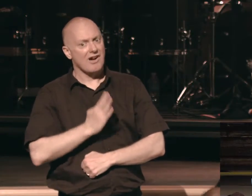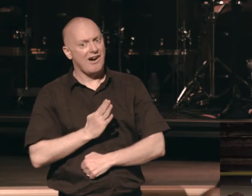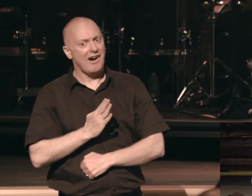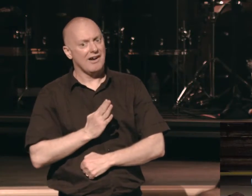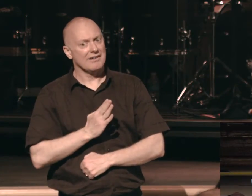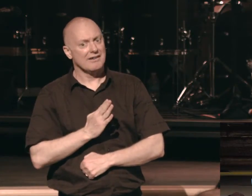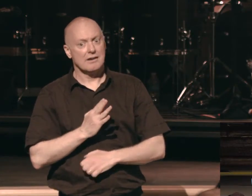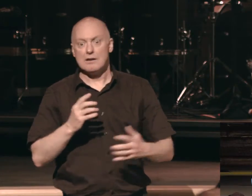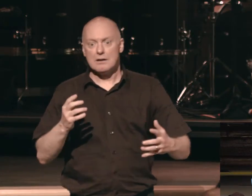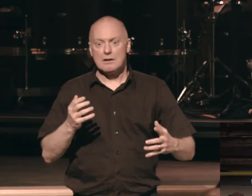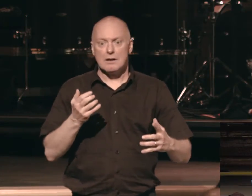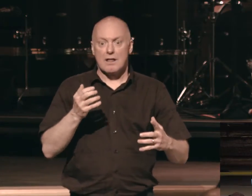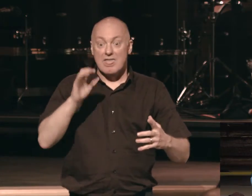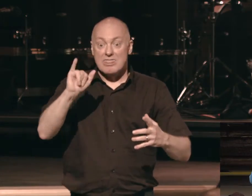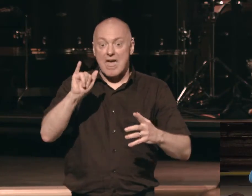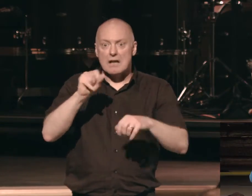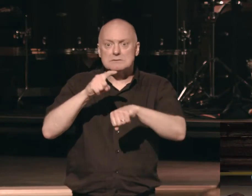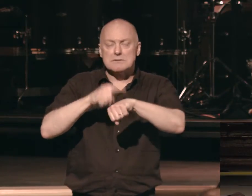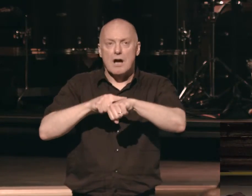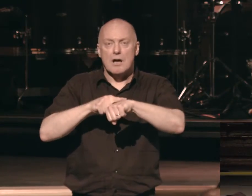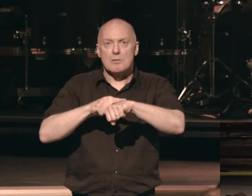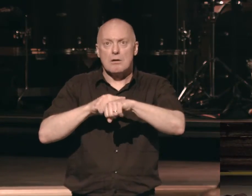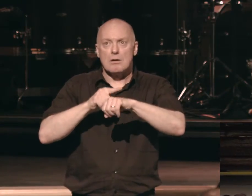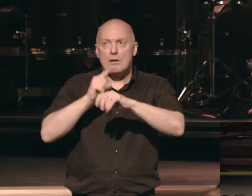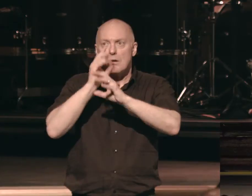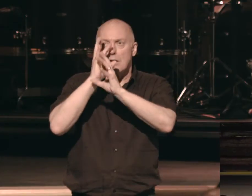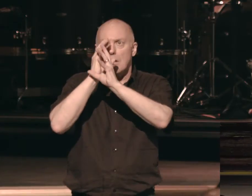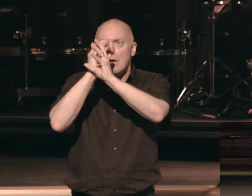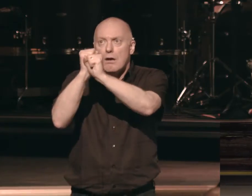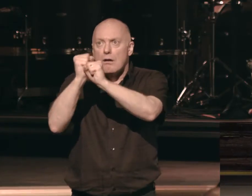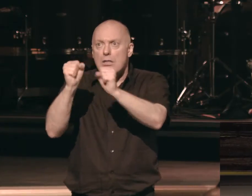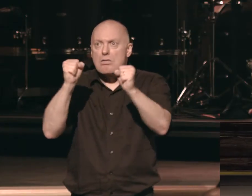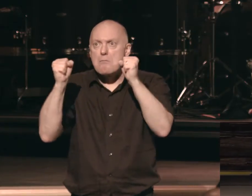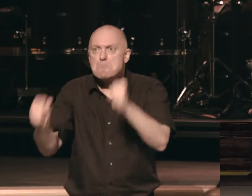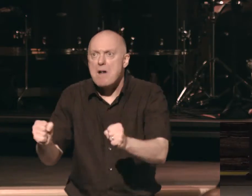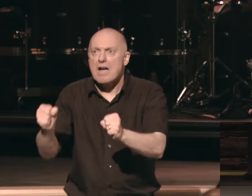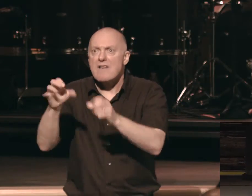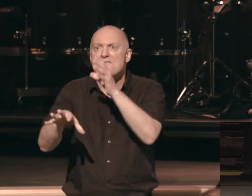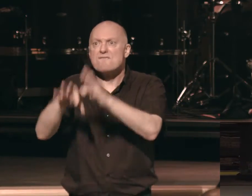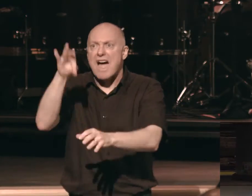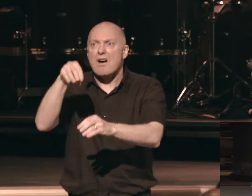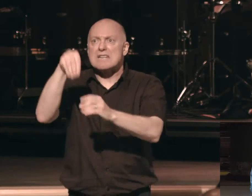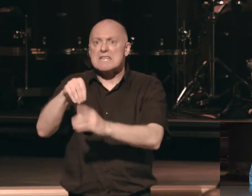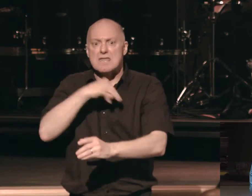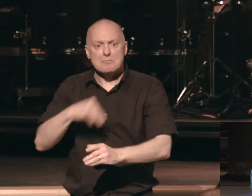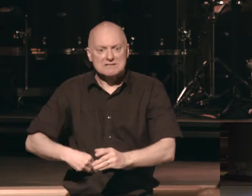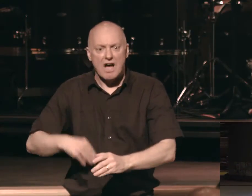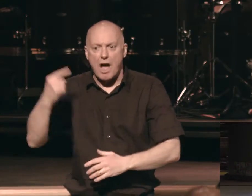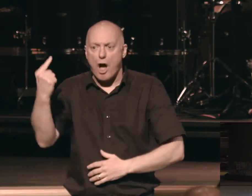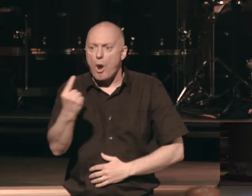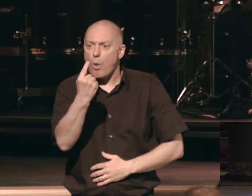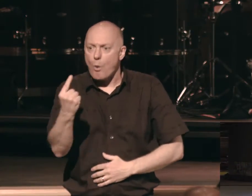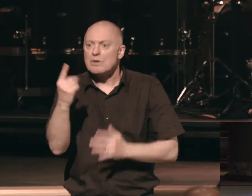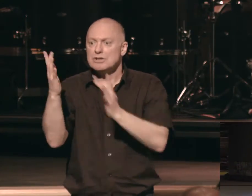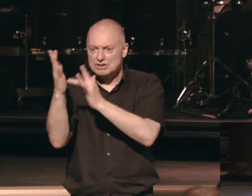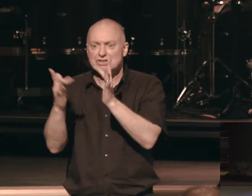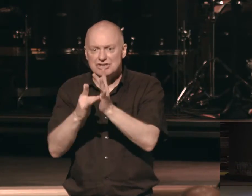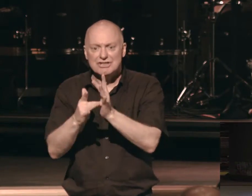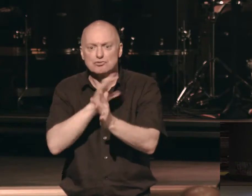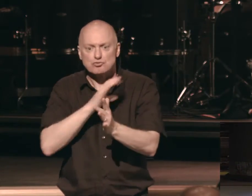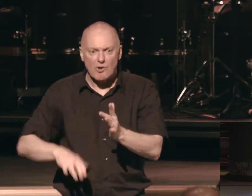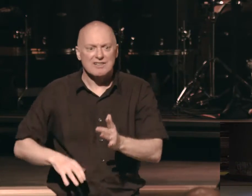God. He is so captured in that moment by the counsel and the might that is found in the Messiah alone,